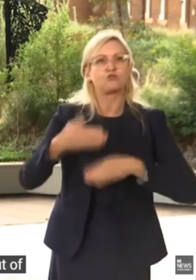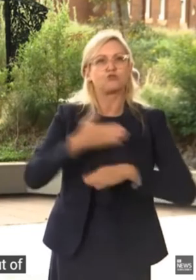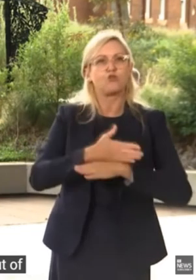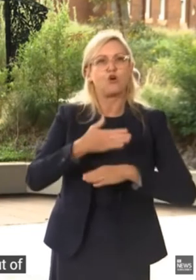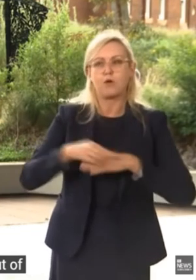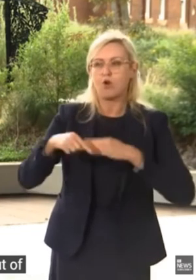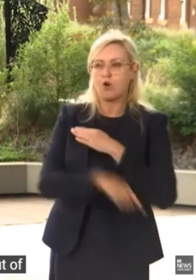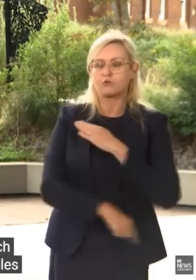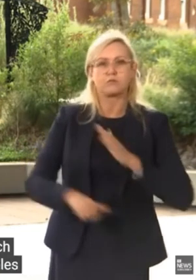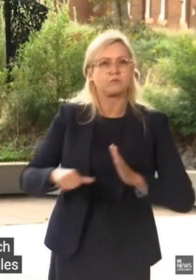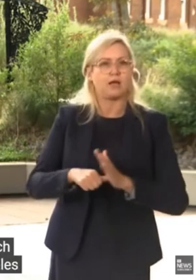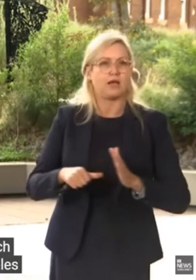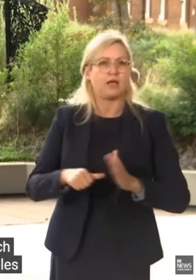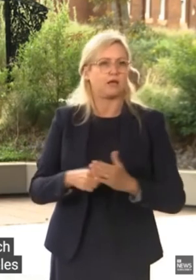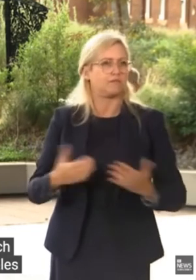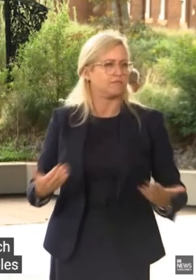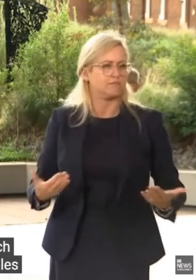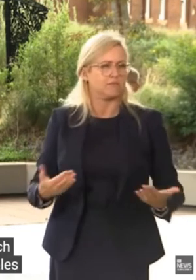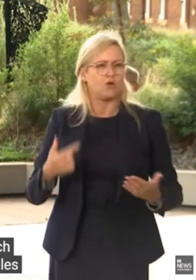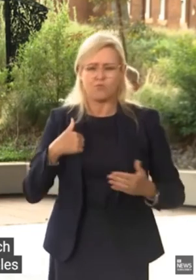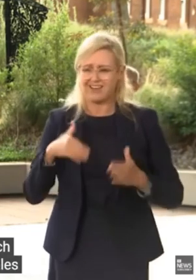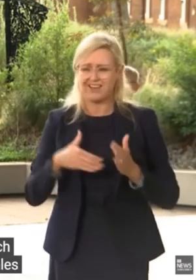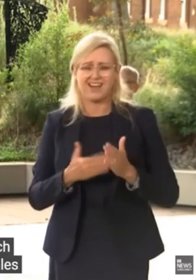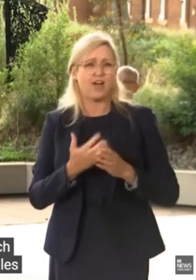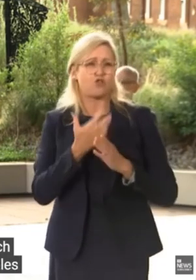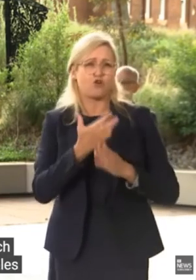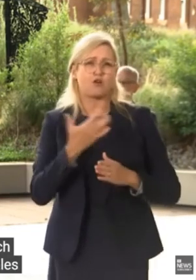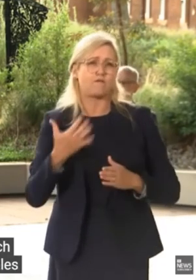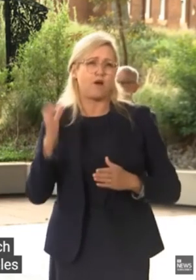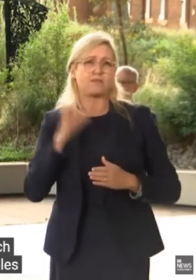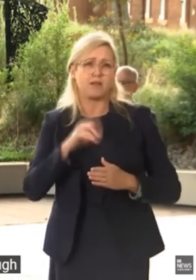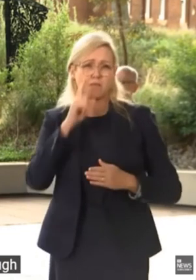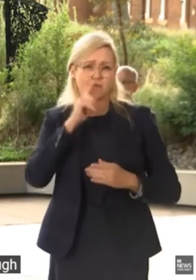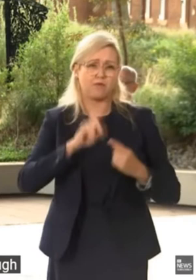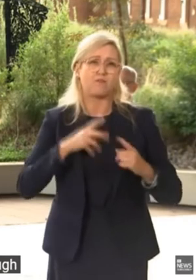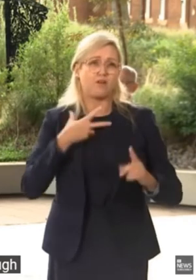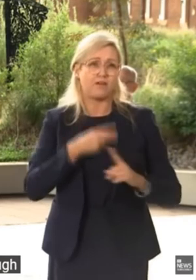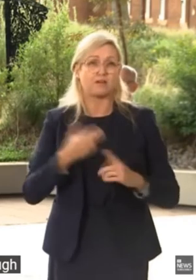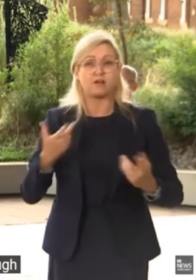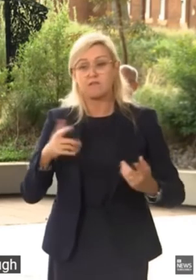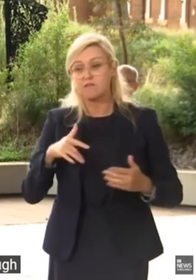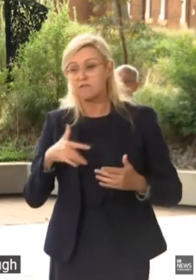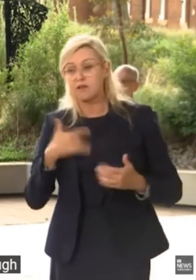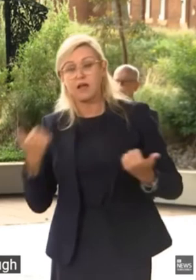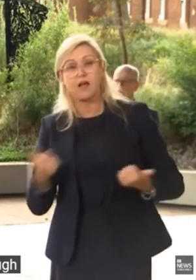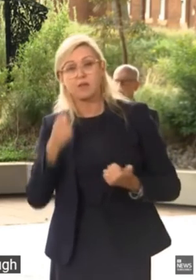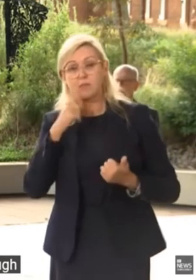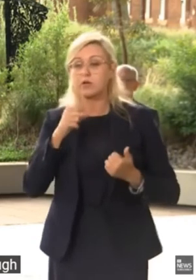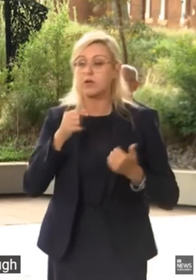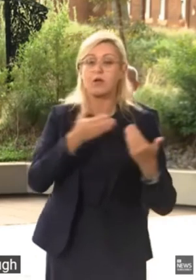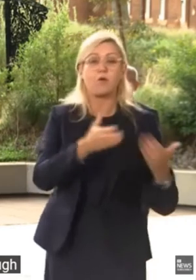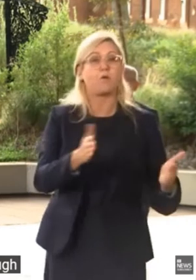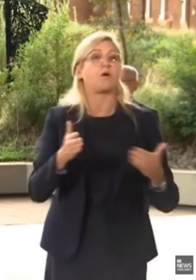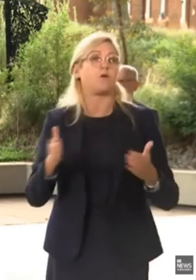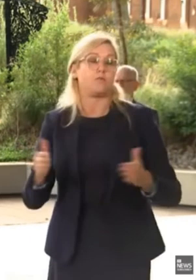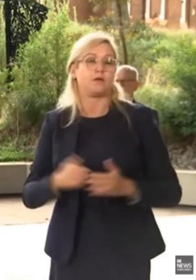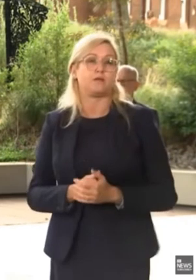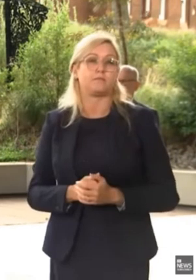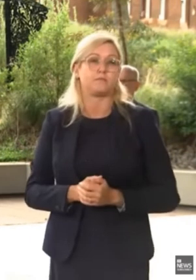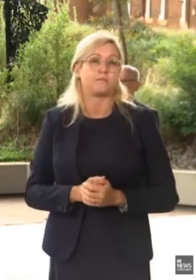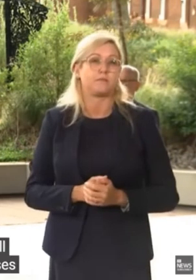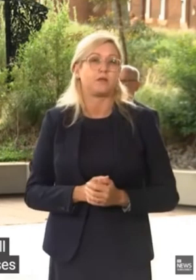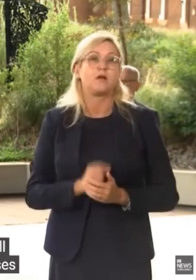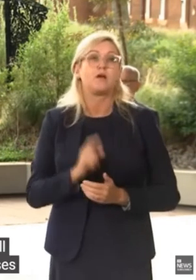in New South Wales with a highly vaccinated population as we move through. Having said that, we will provide support